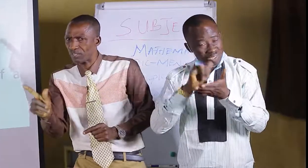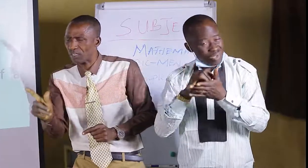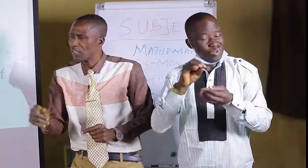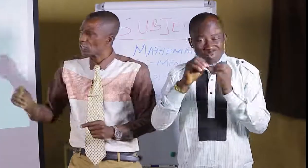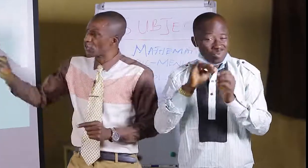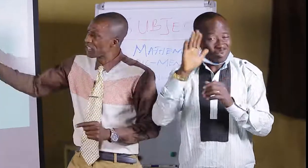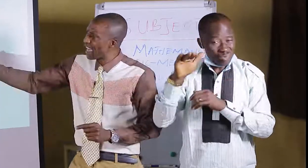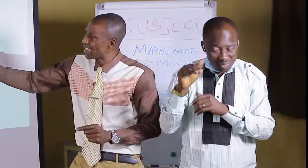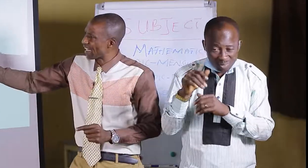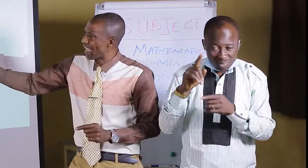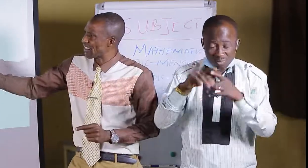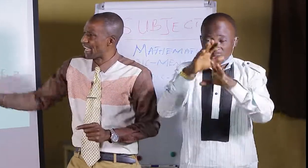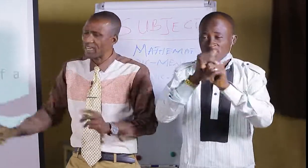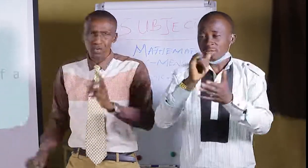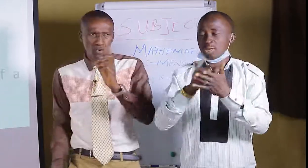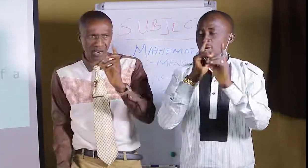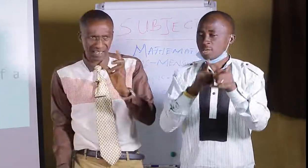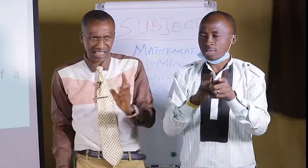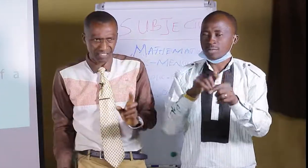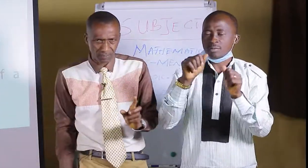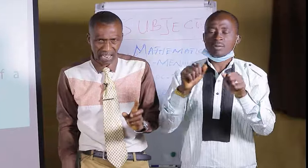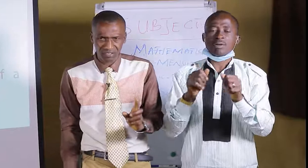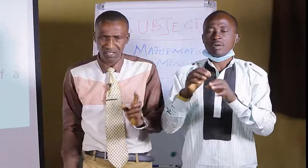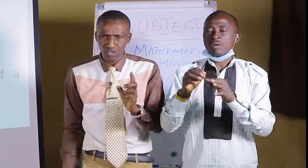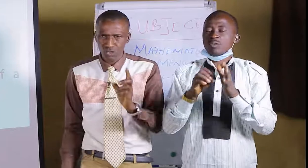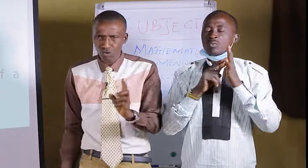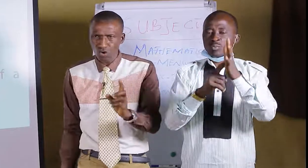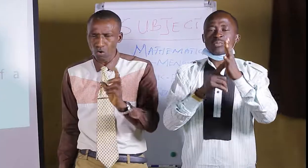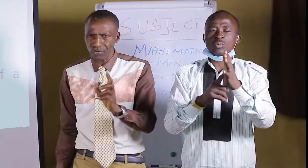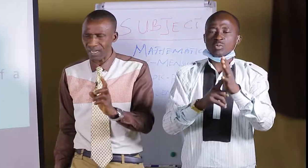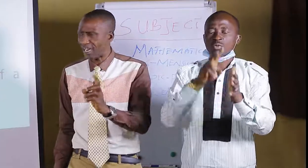is 15, to get that answer, you can express